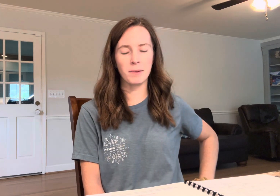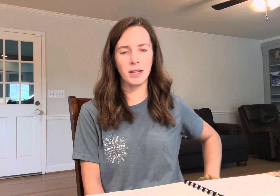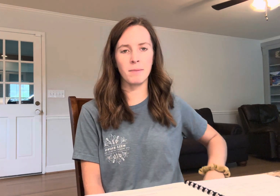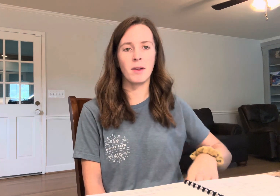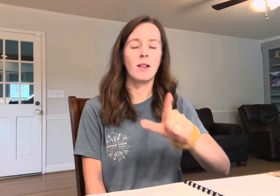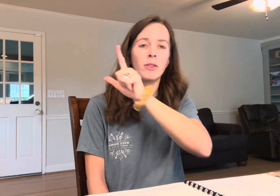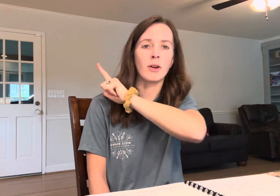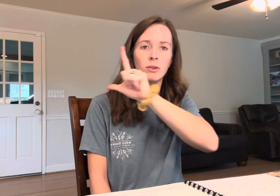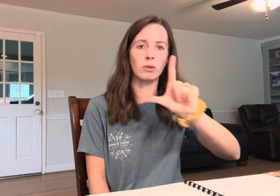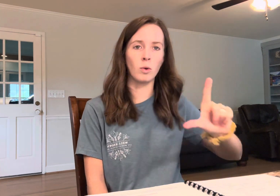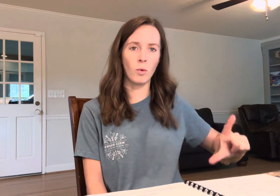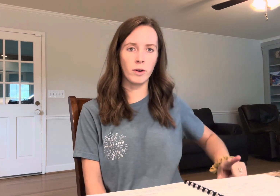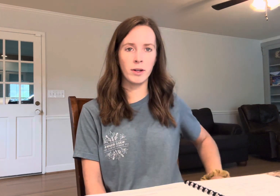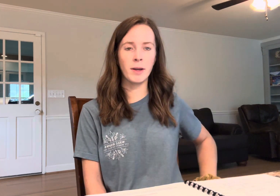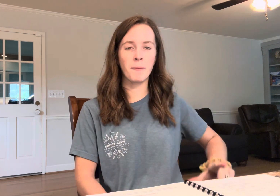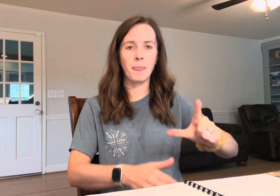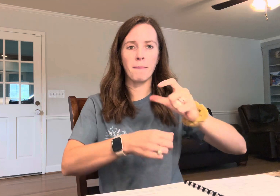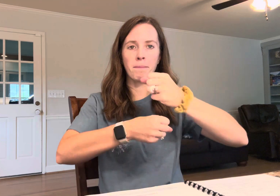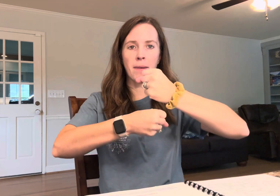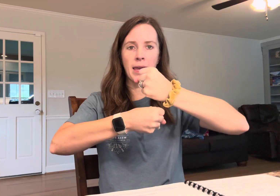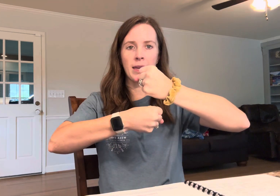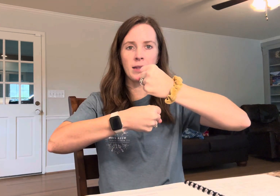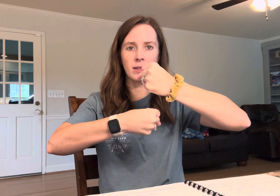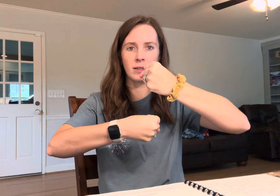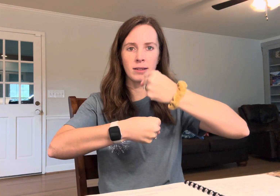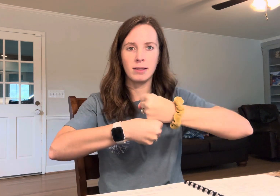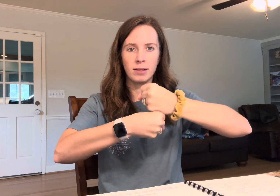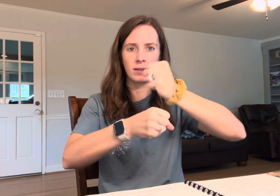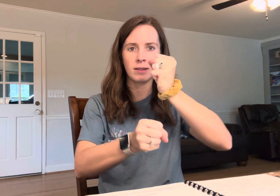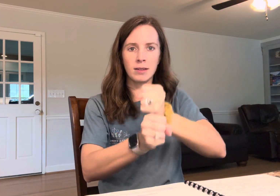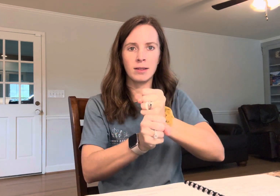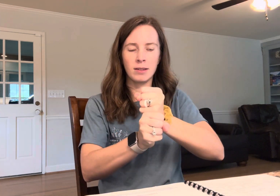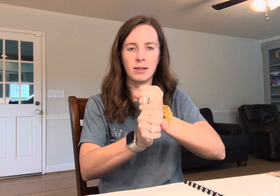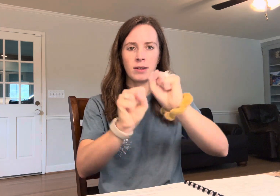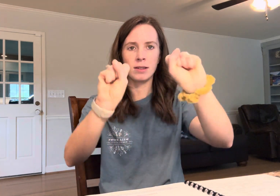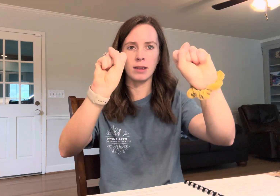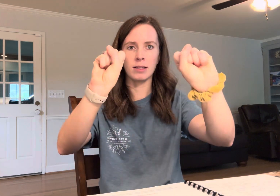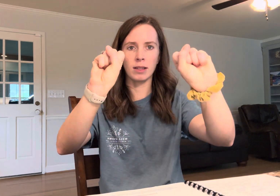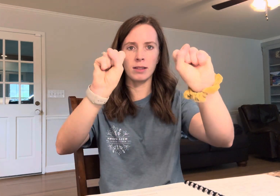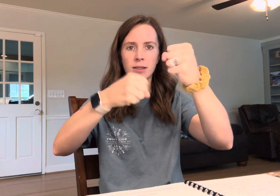hip. The Lord made, hands like this.